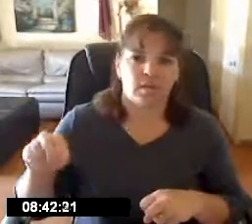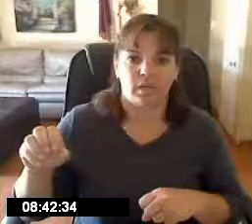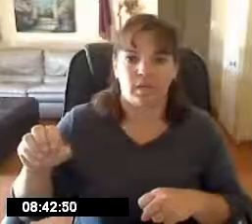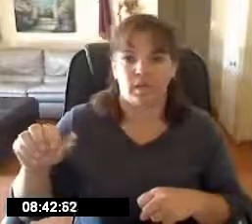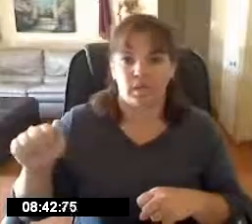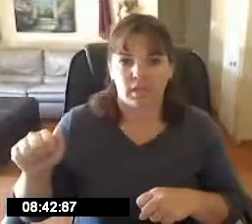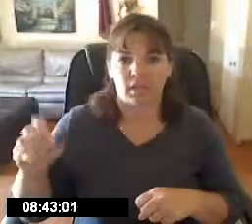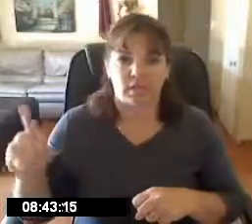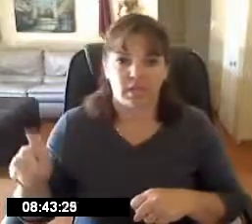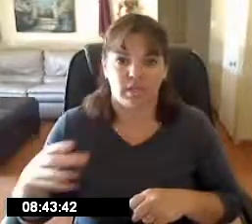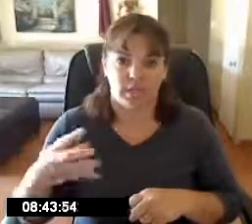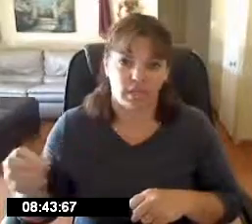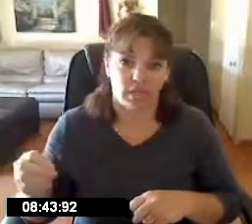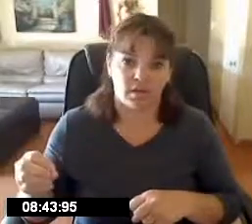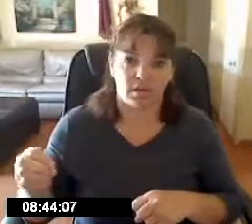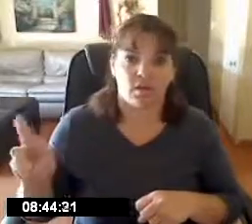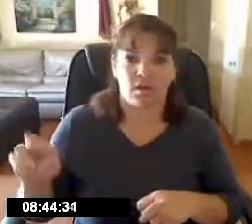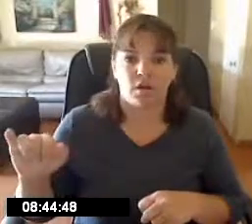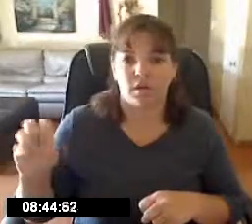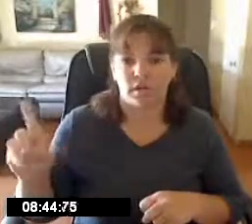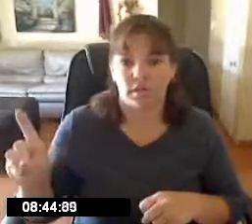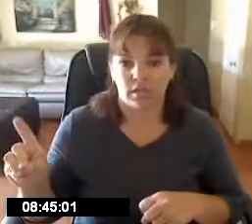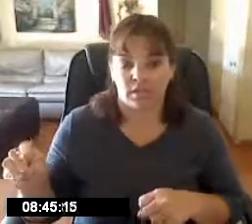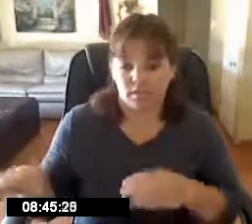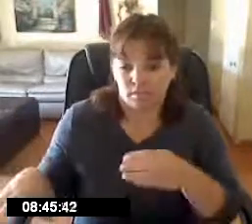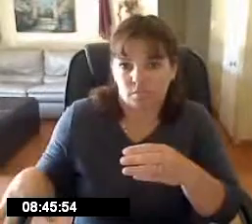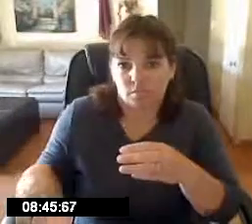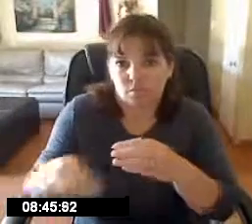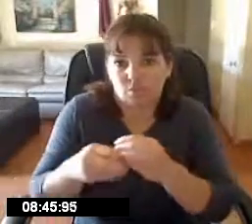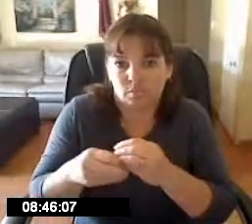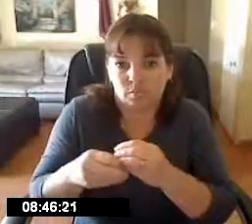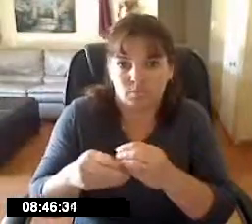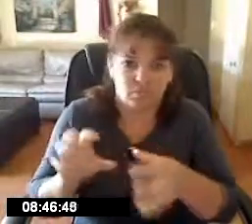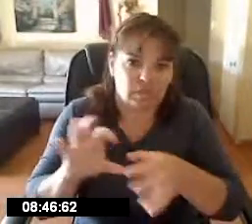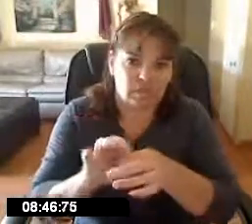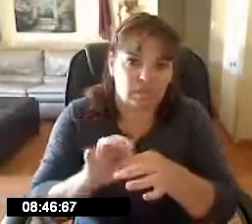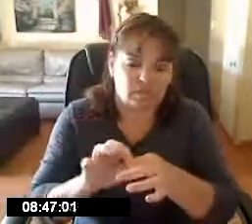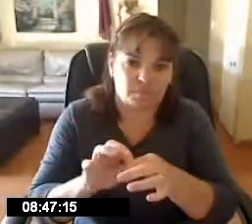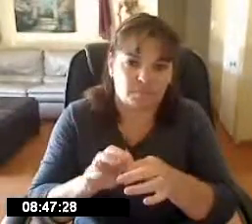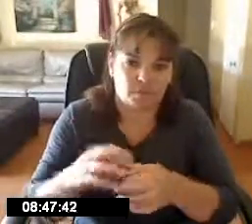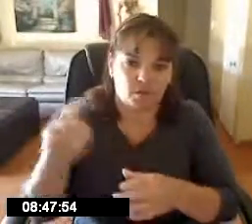create this new NIC test. Are there laws that supersede